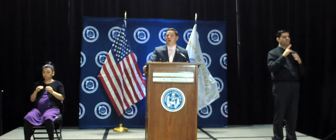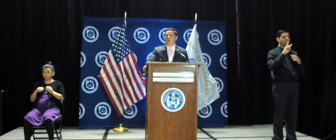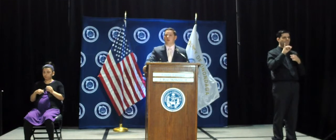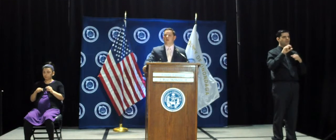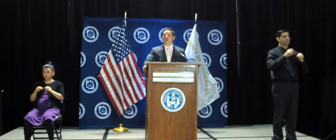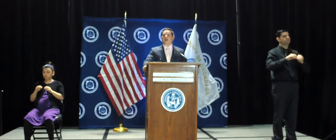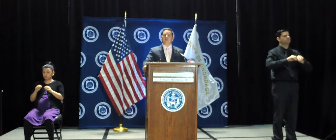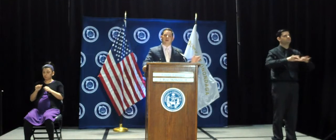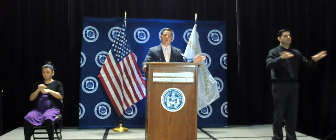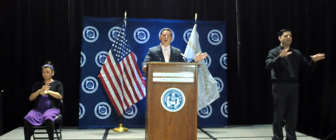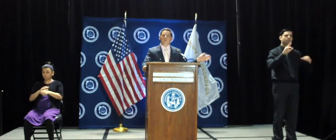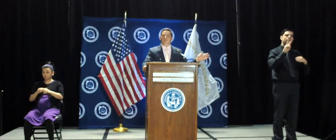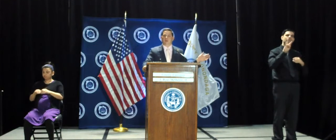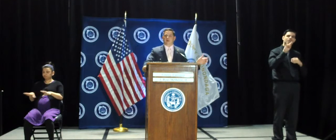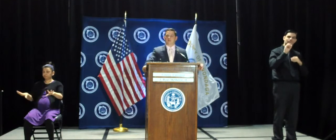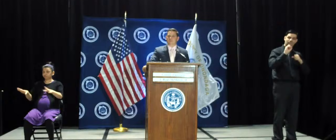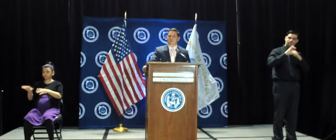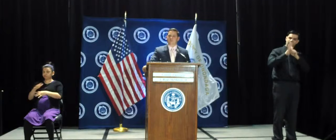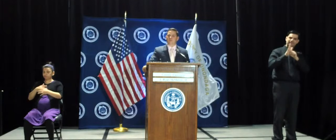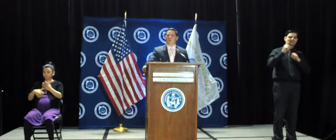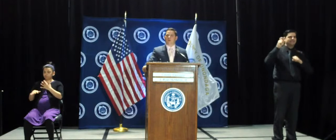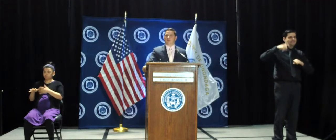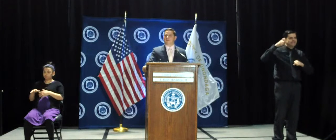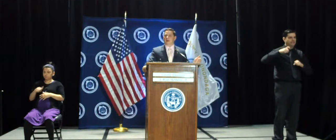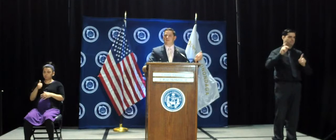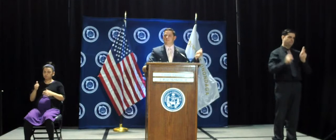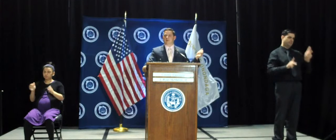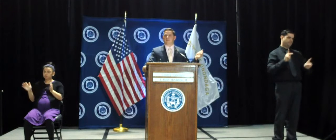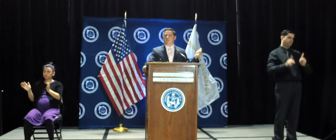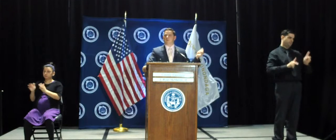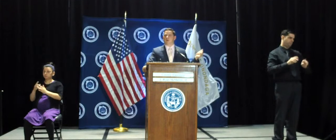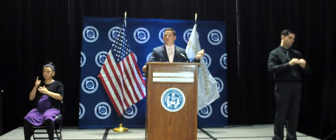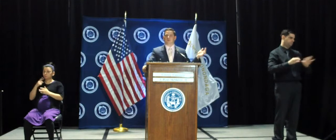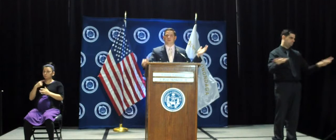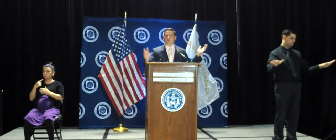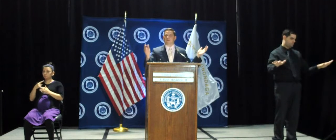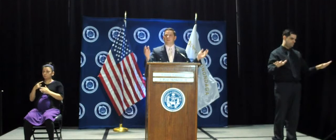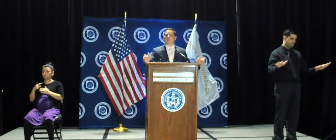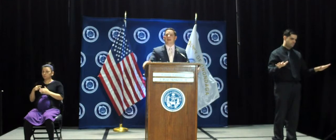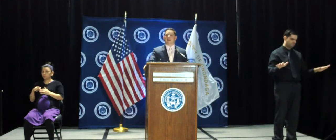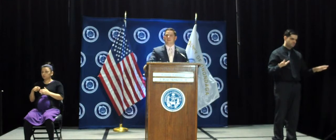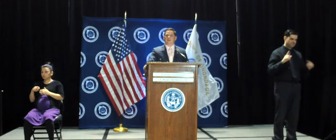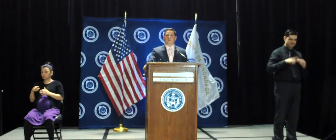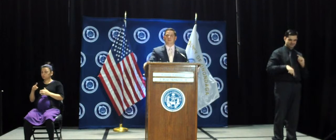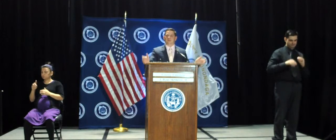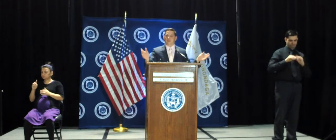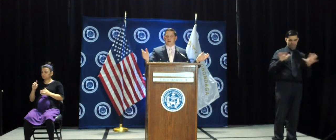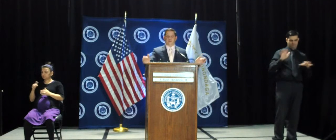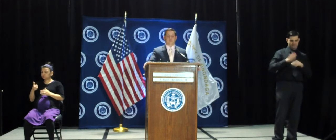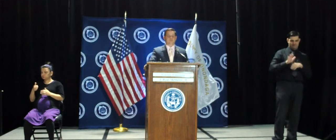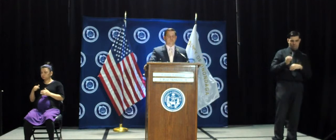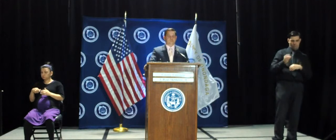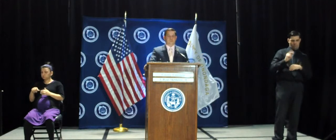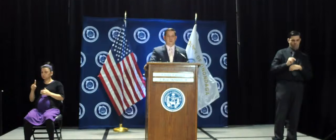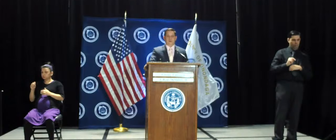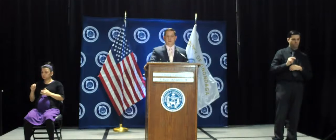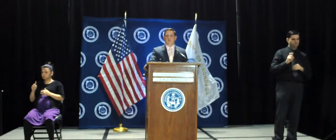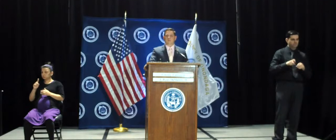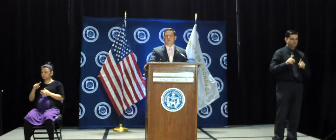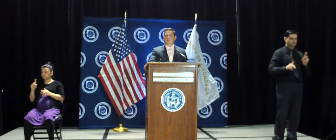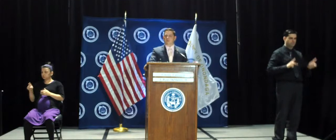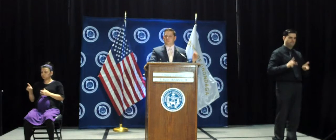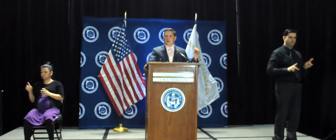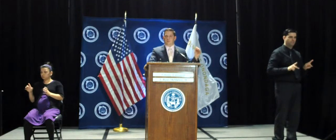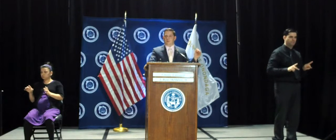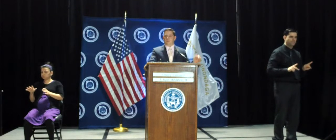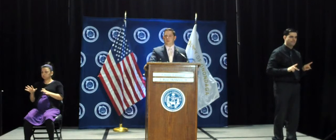them smaller, I think that will have an impact. Whether that's 10, 11, 12, 13, 8, 7, 6, 5,